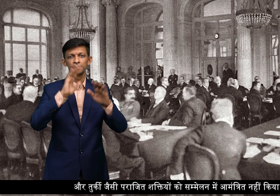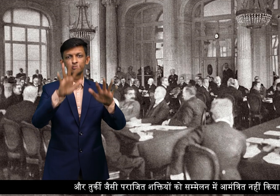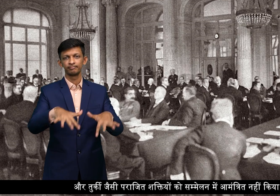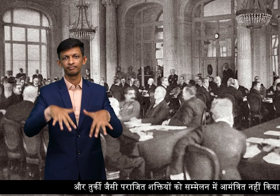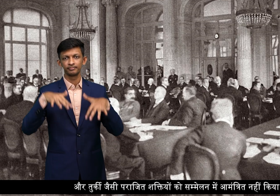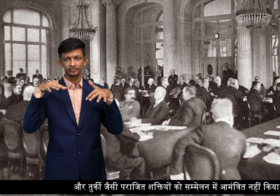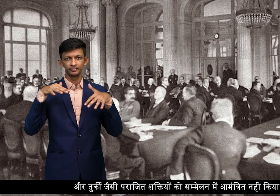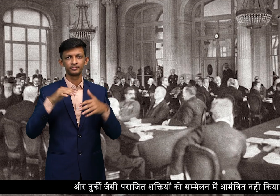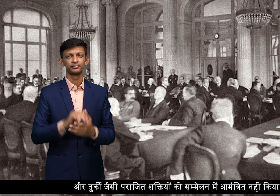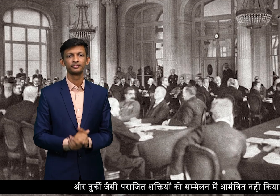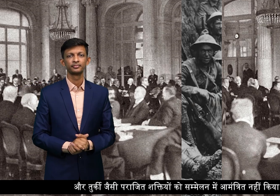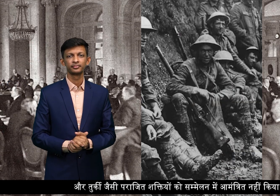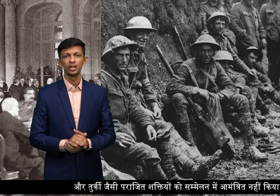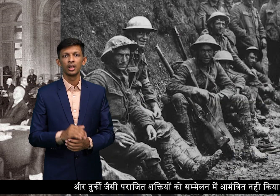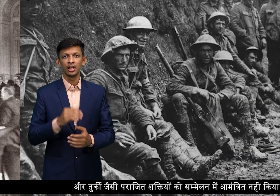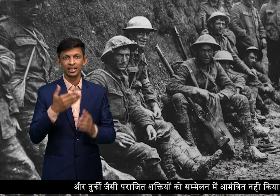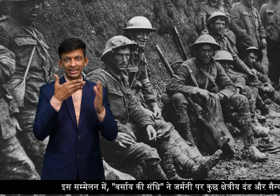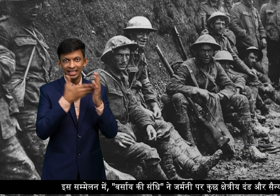conference.